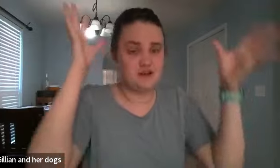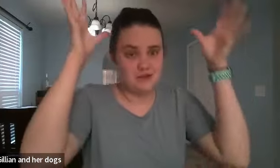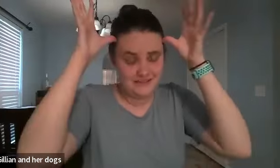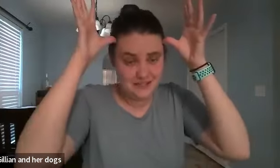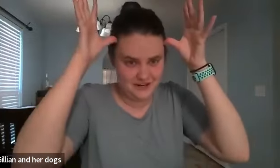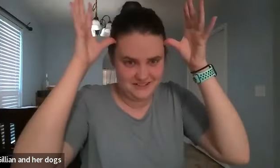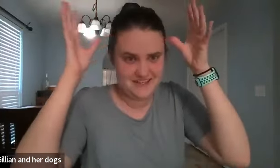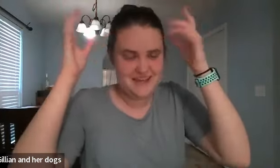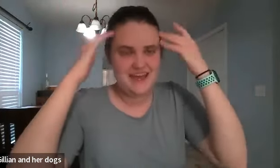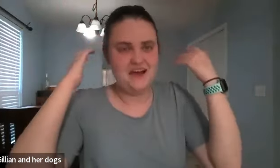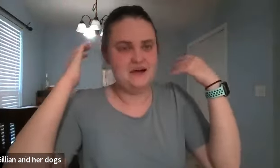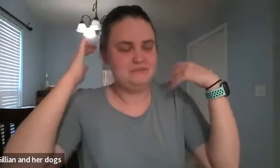about deers. But